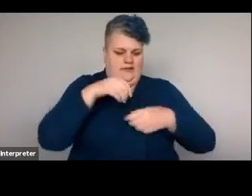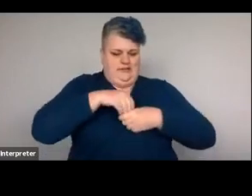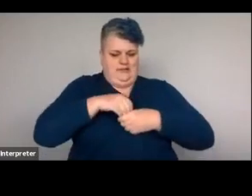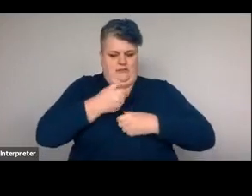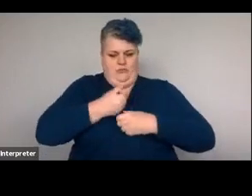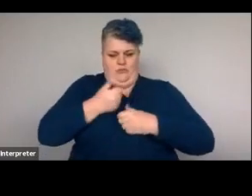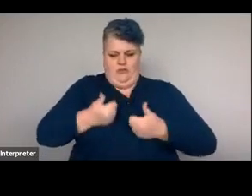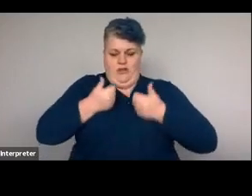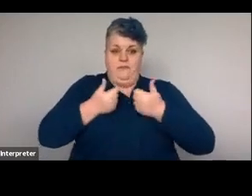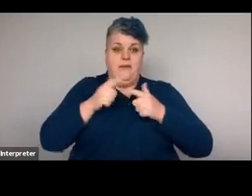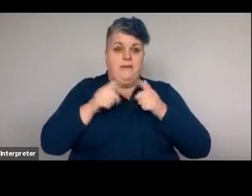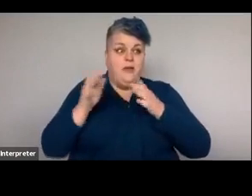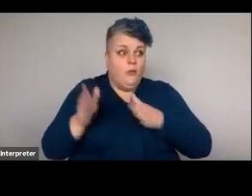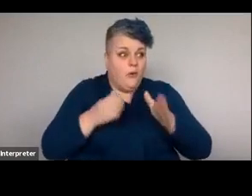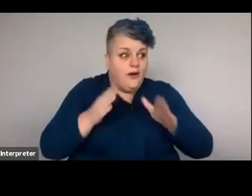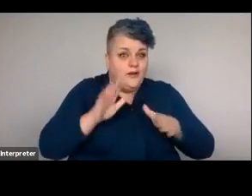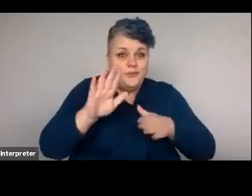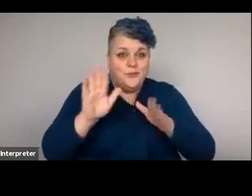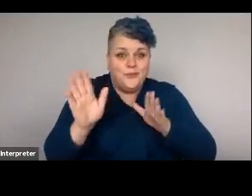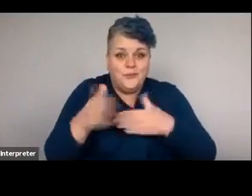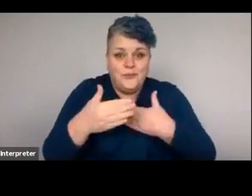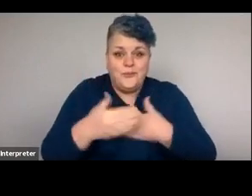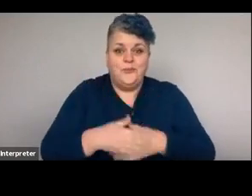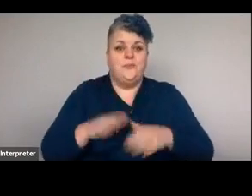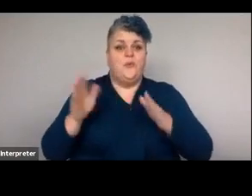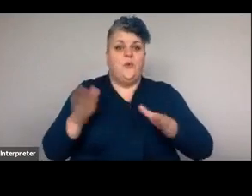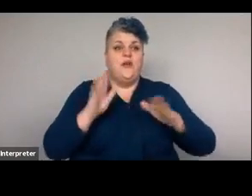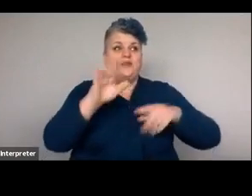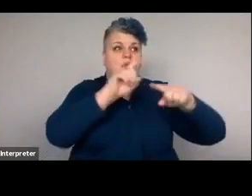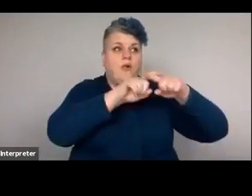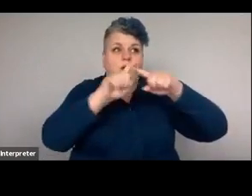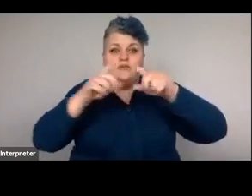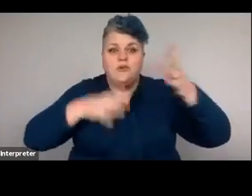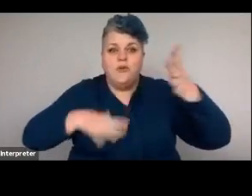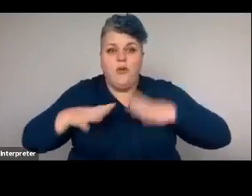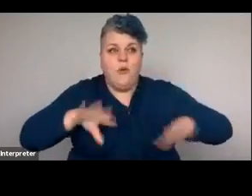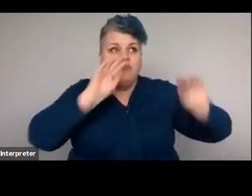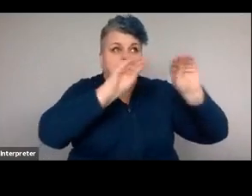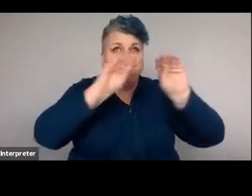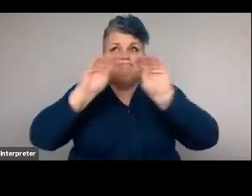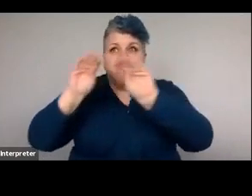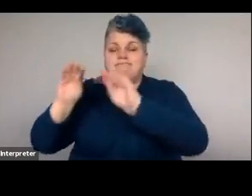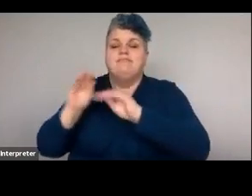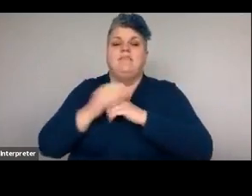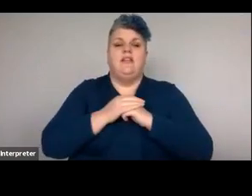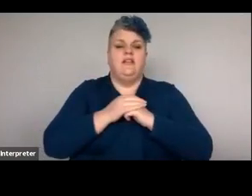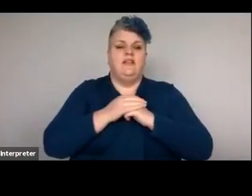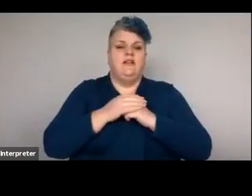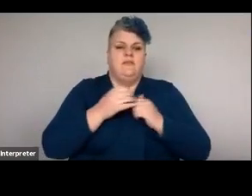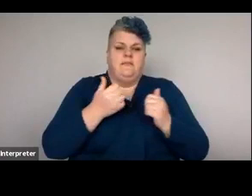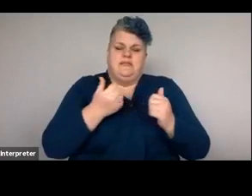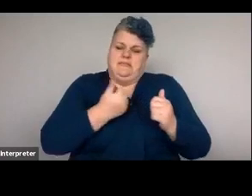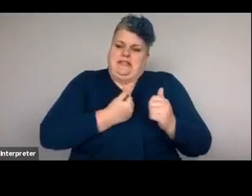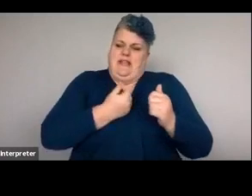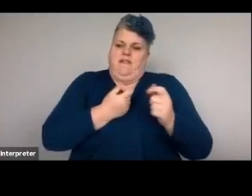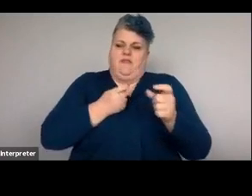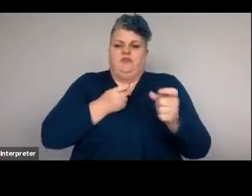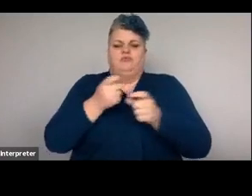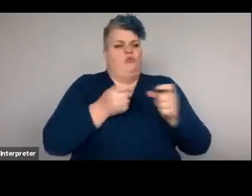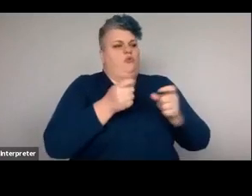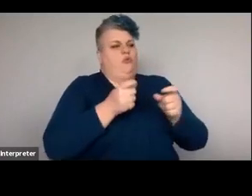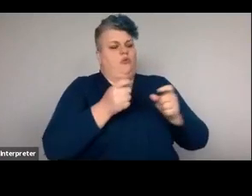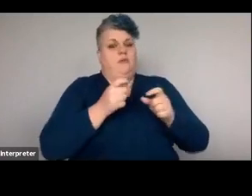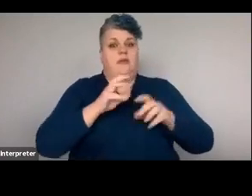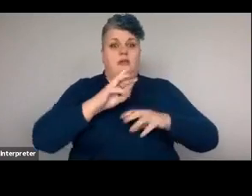just organizing your room, organizing your closet, just find a little bit of control in a world where